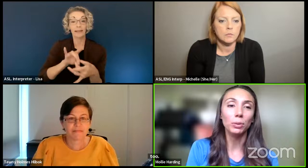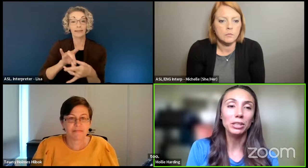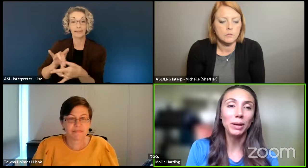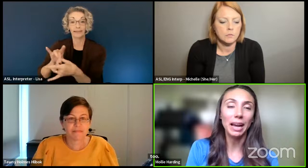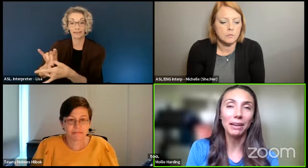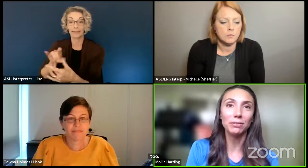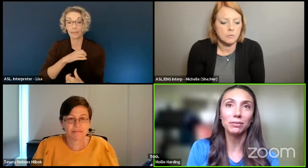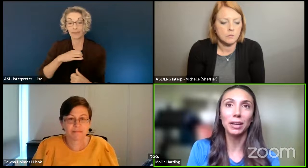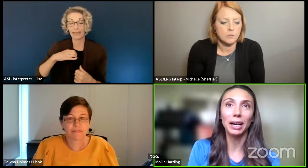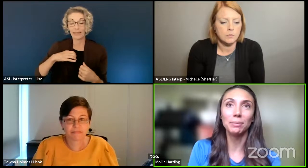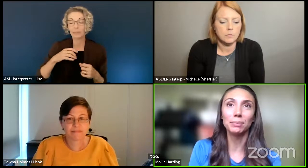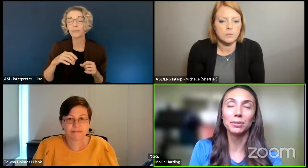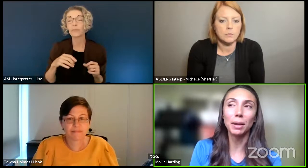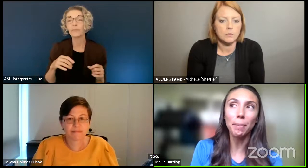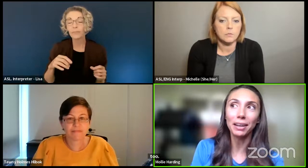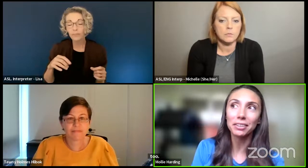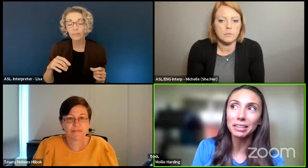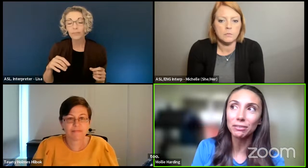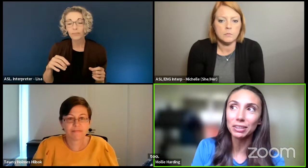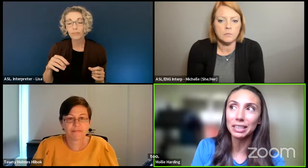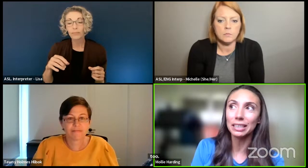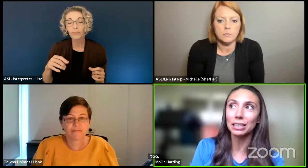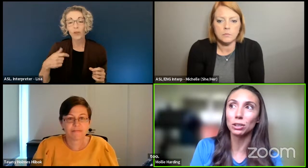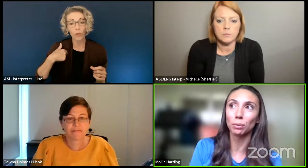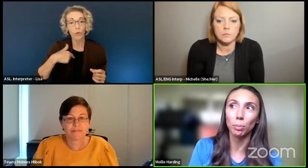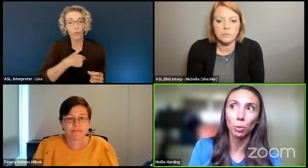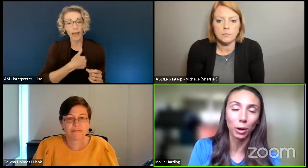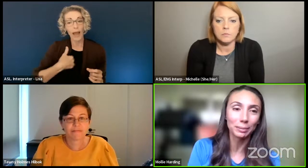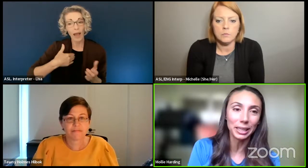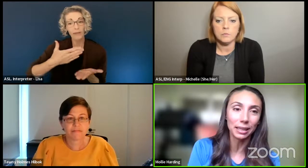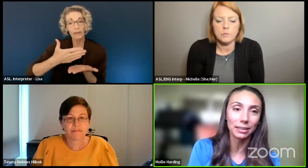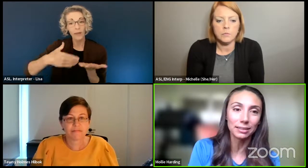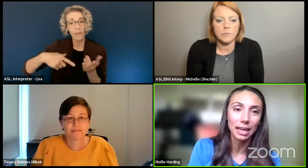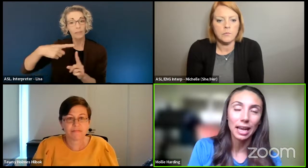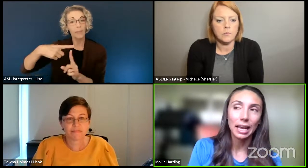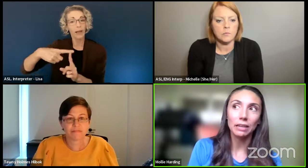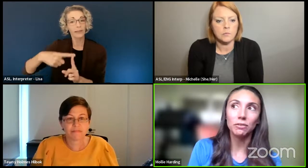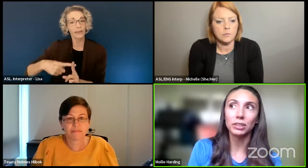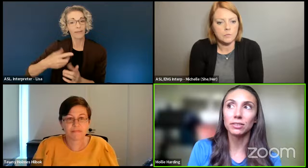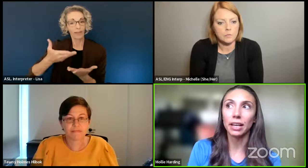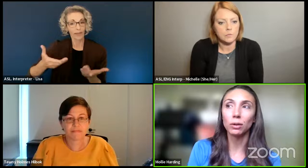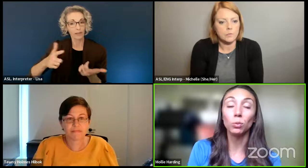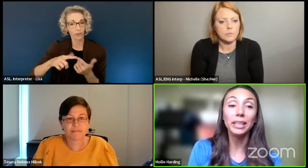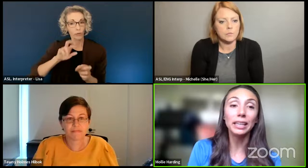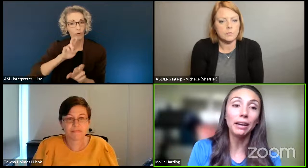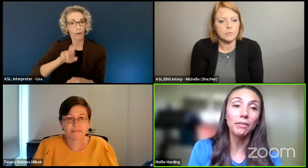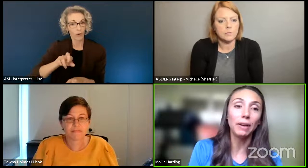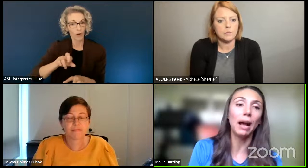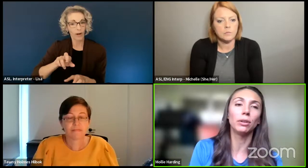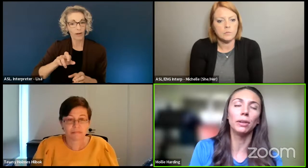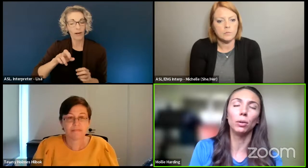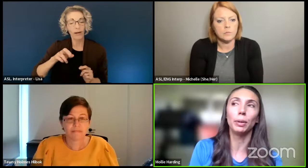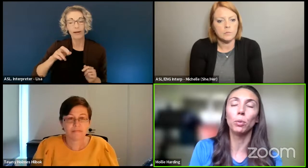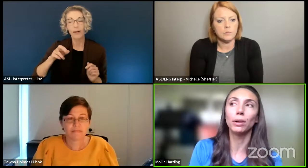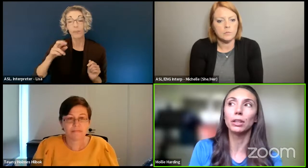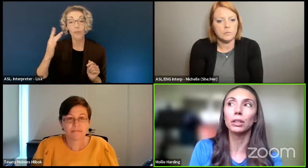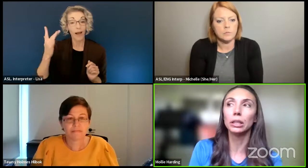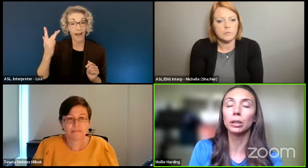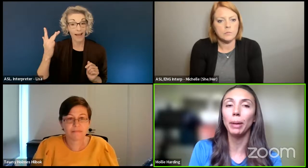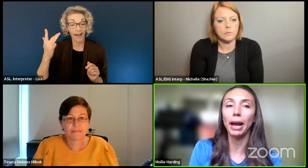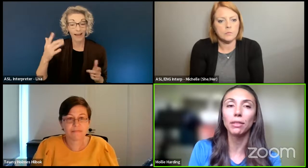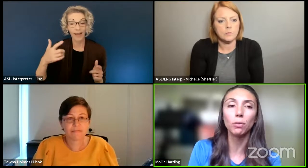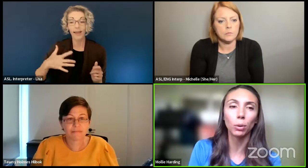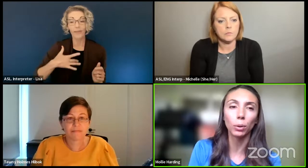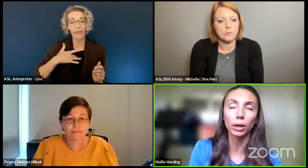we do have some positivity to report, because it feels like we have found a little bit more